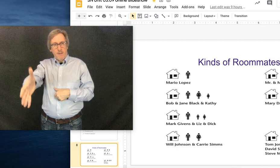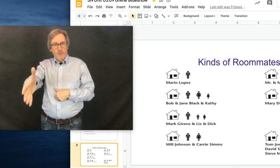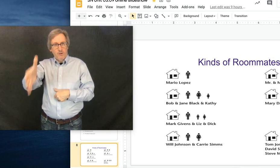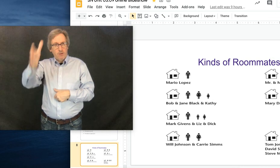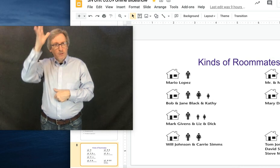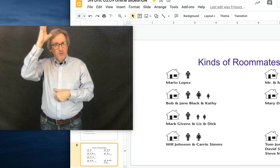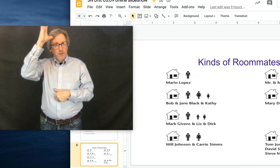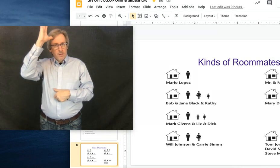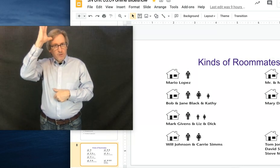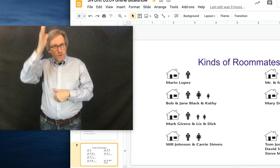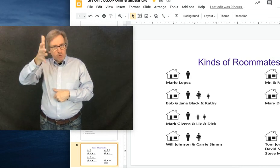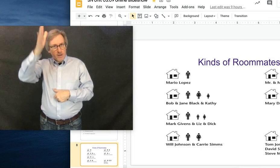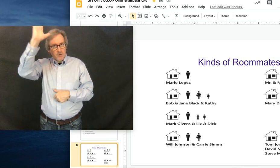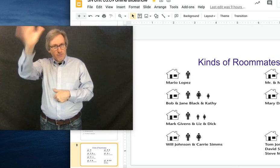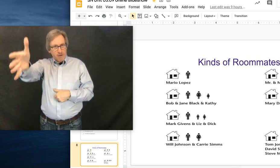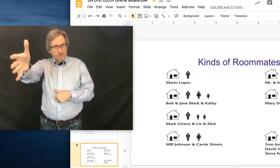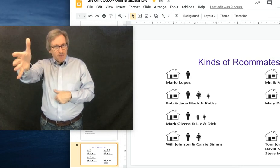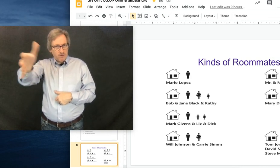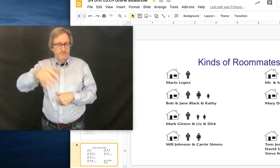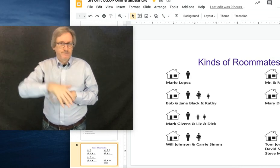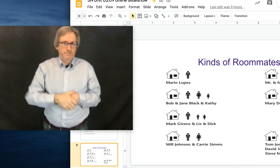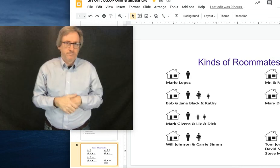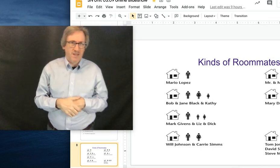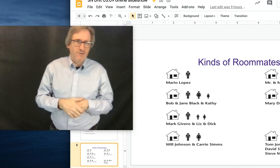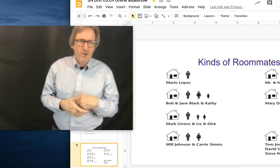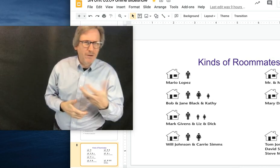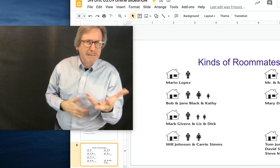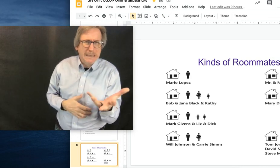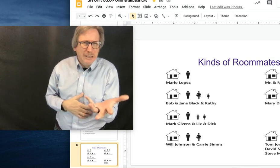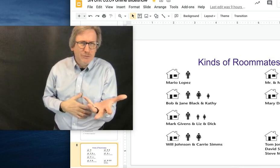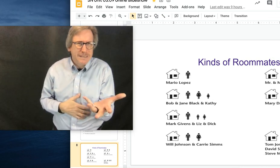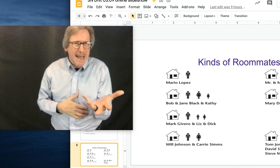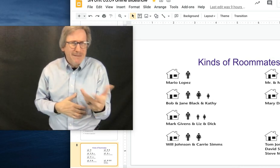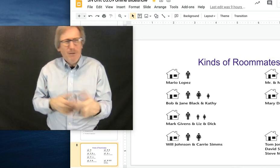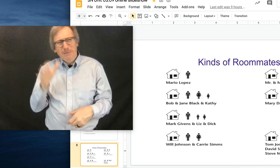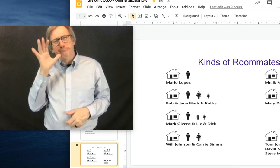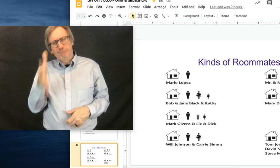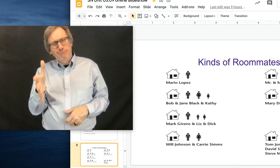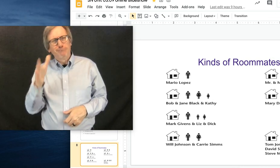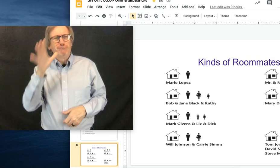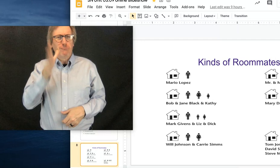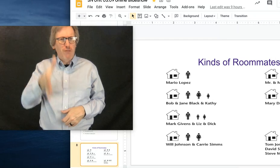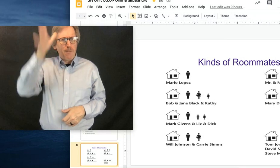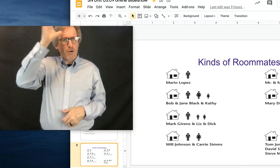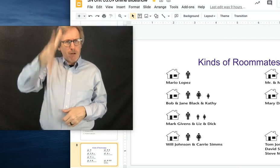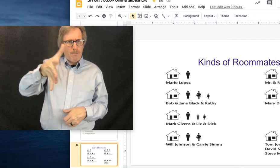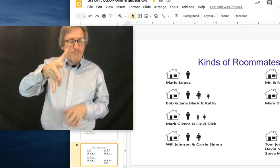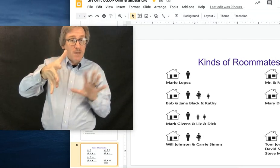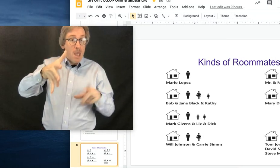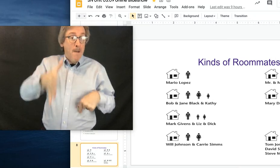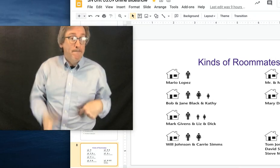great grandmother, great grandfather. We rarely use that, but grandma, grandpa.